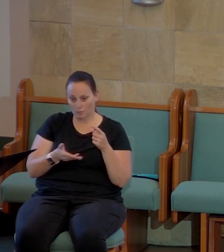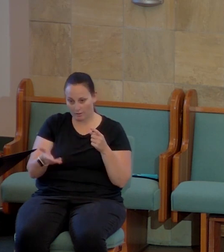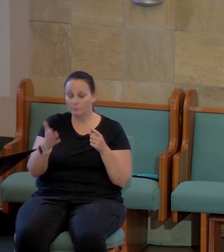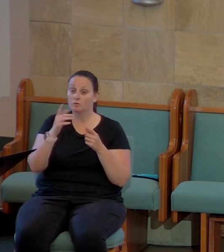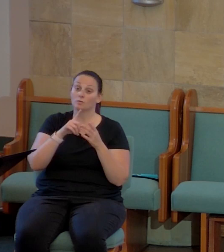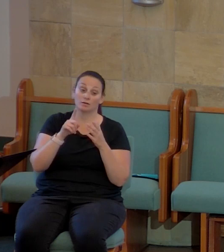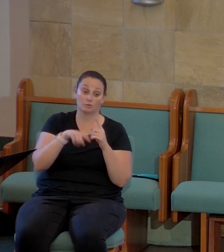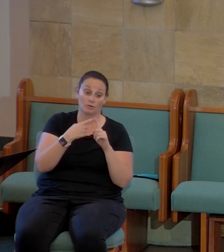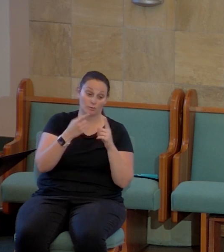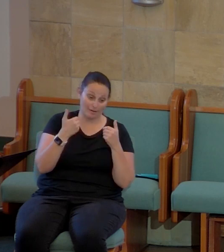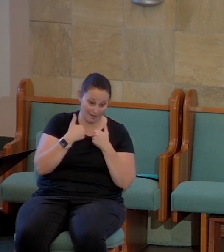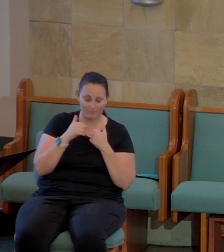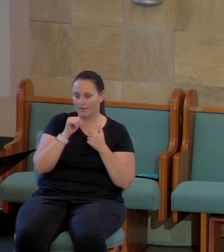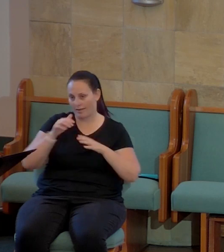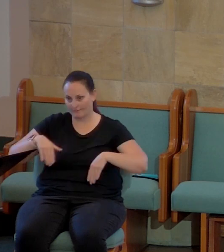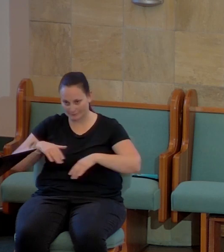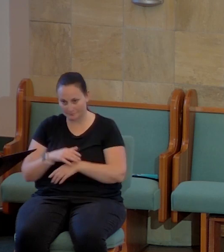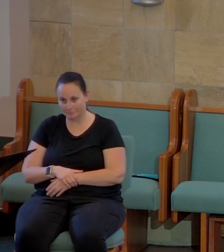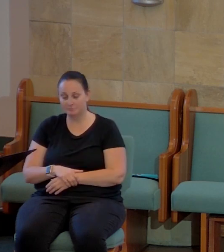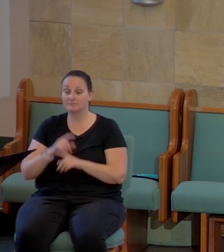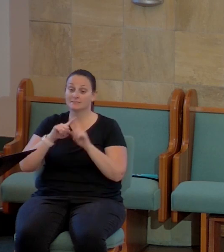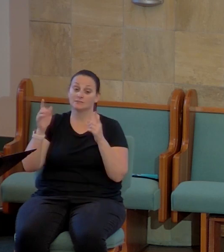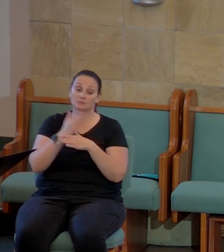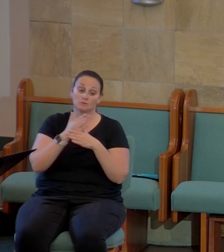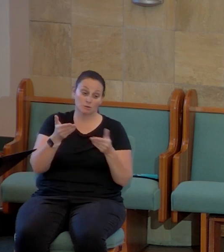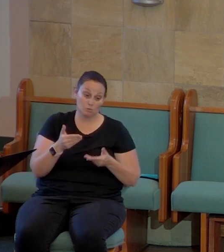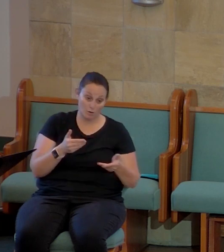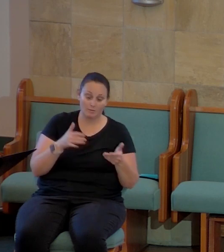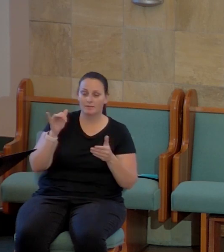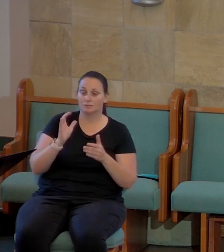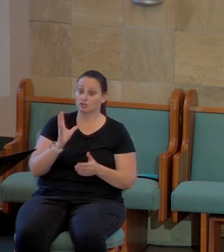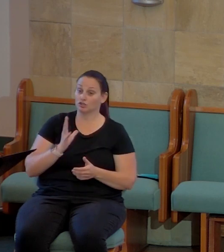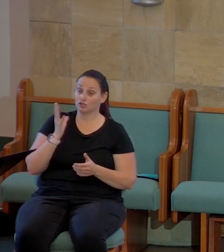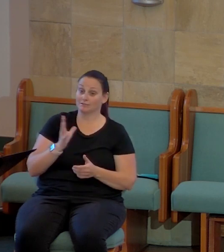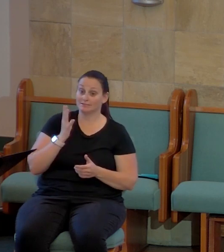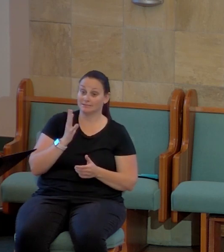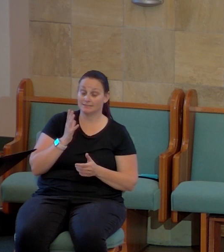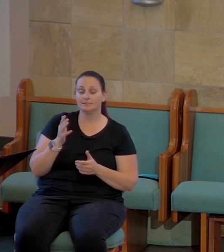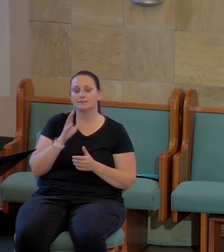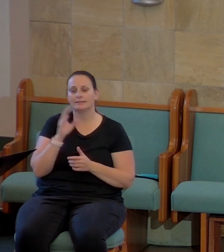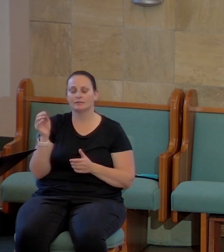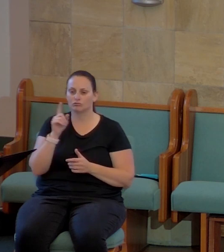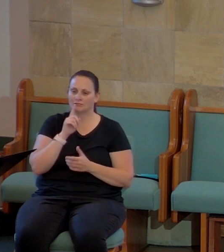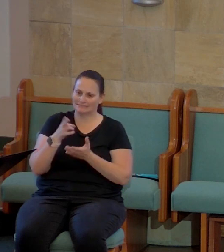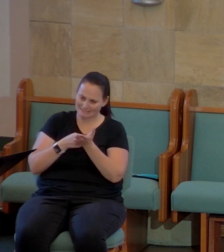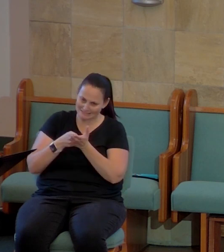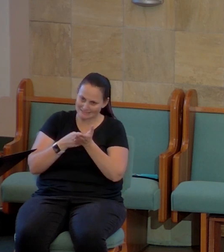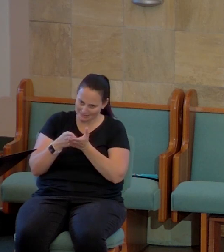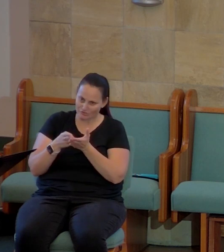and haven't been. There's a difference between welcome that is a courtesy and welcome that is sincere.